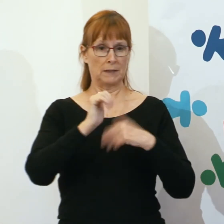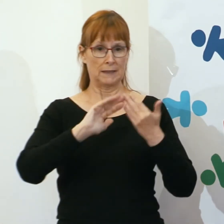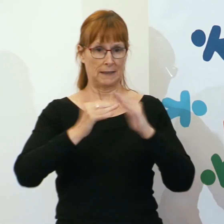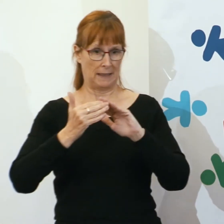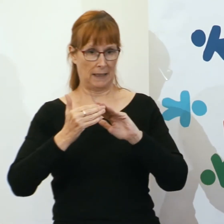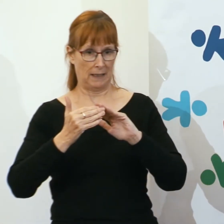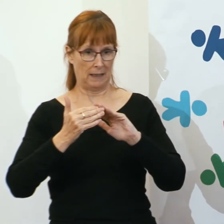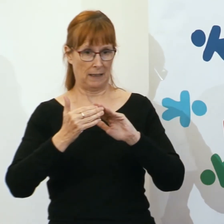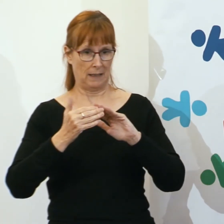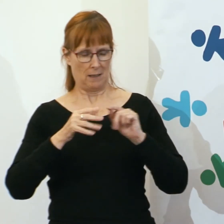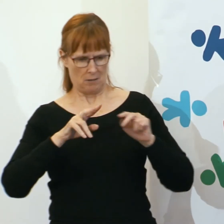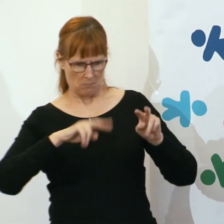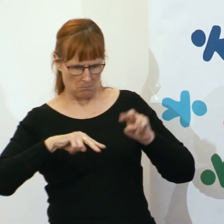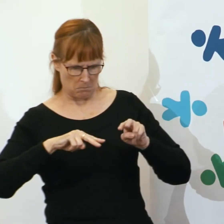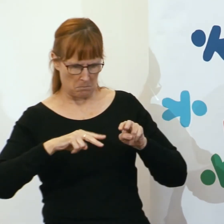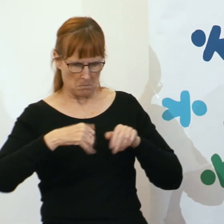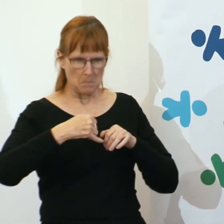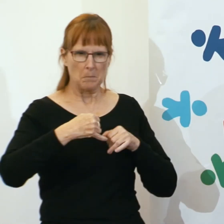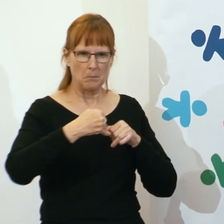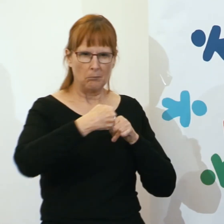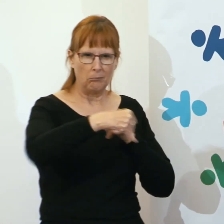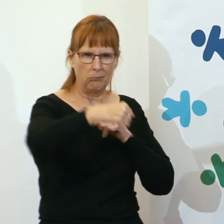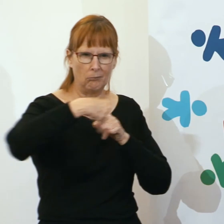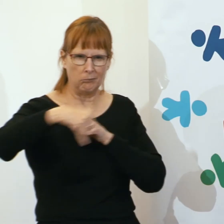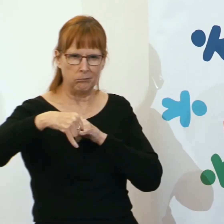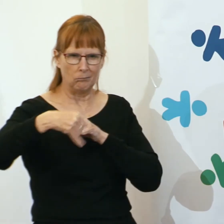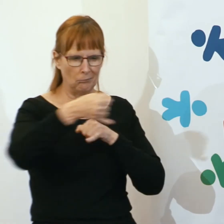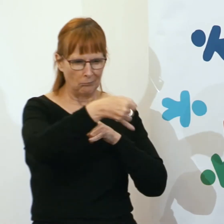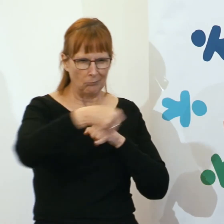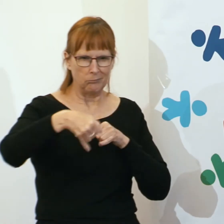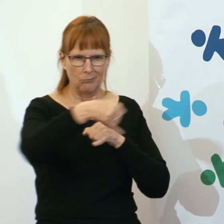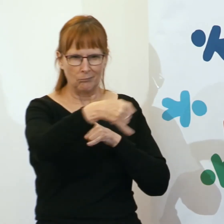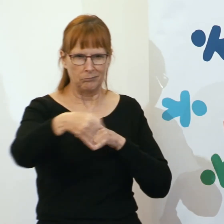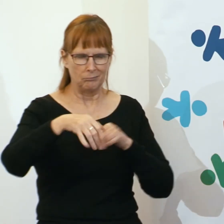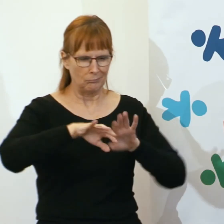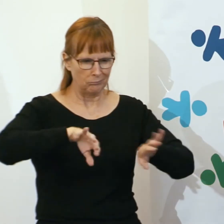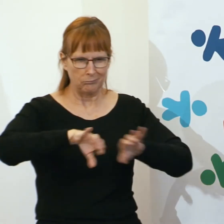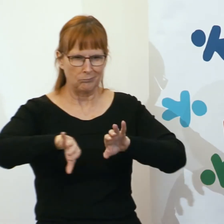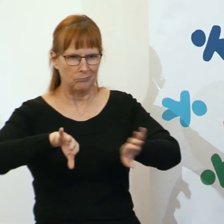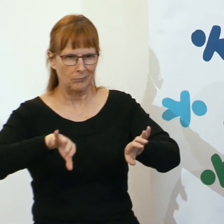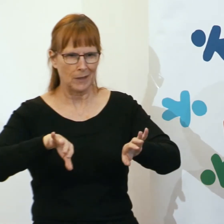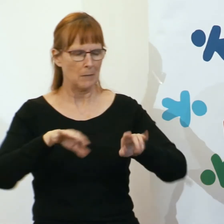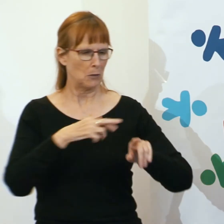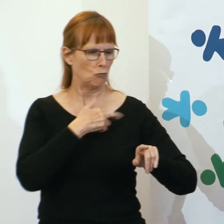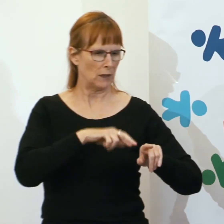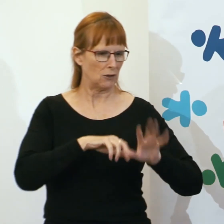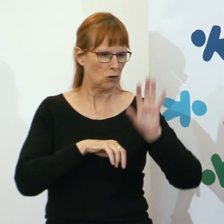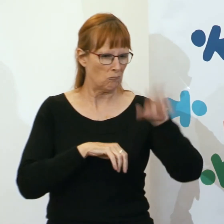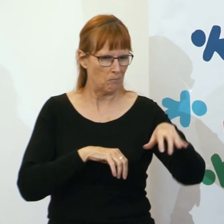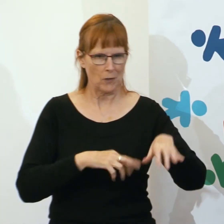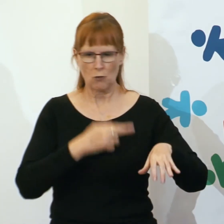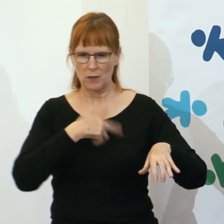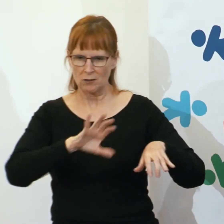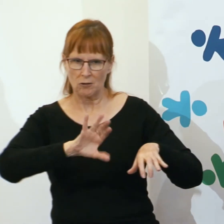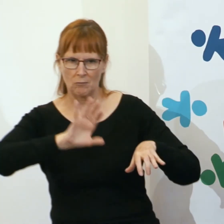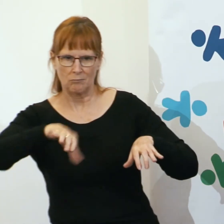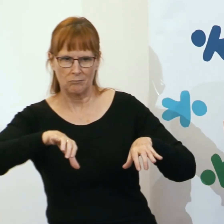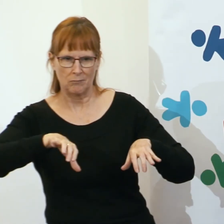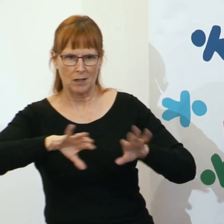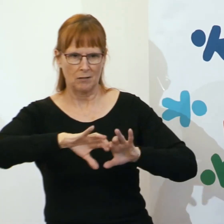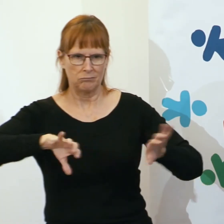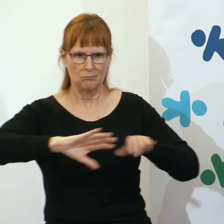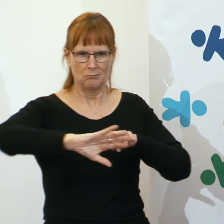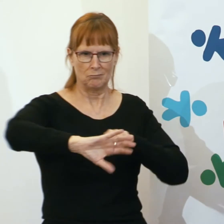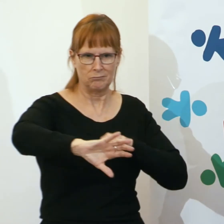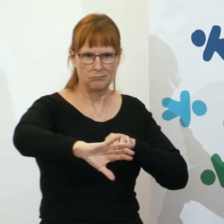they splintered neighborhoods and fractured the city's sense of community. People no longer saw